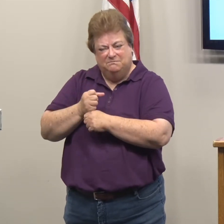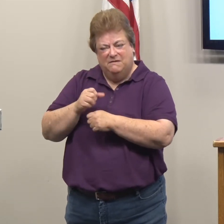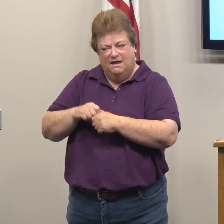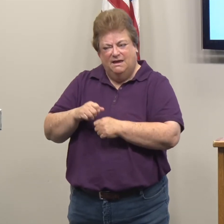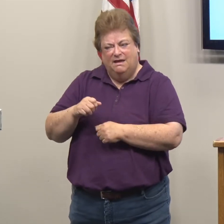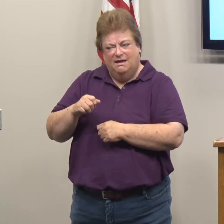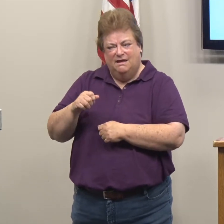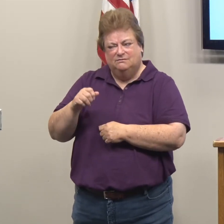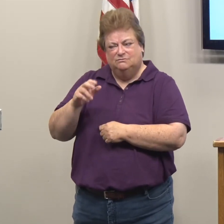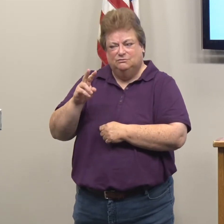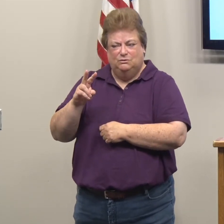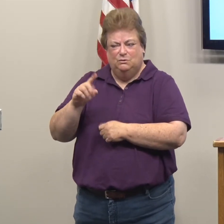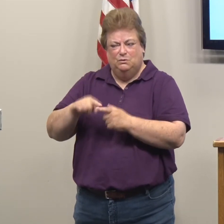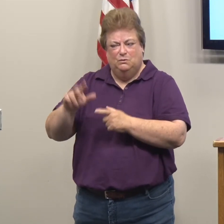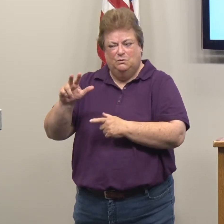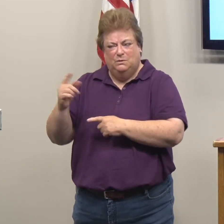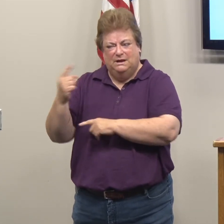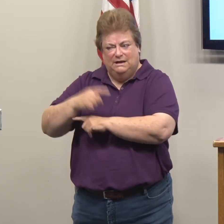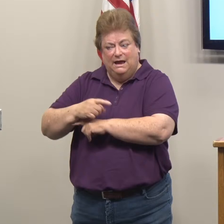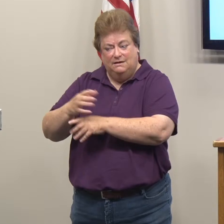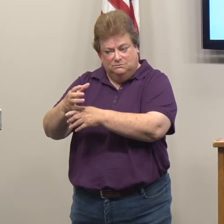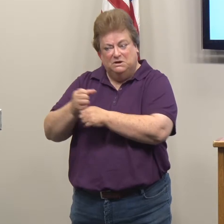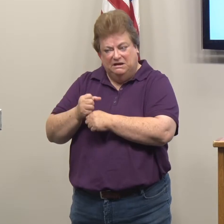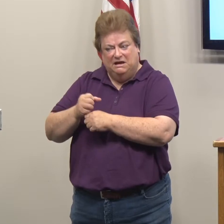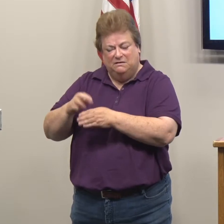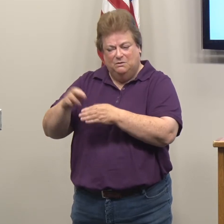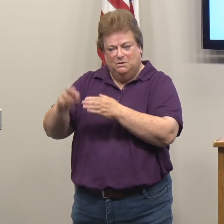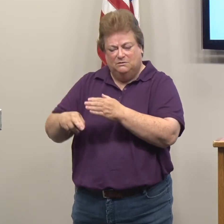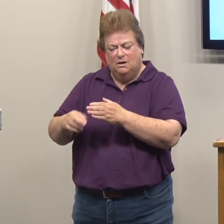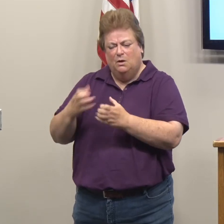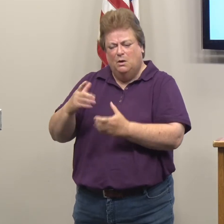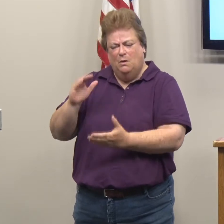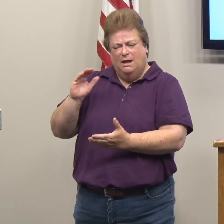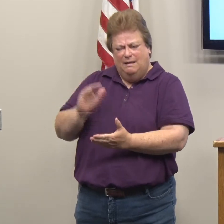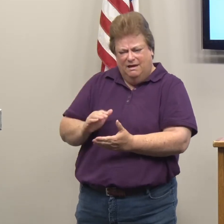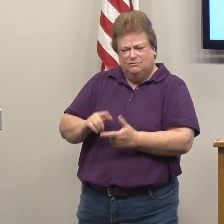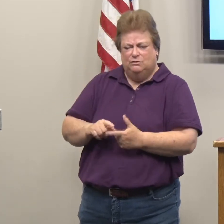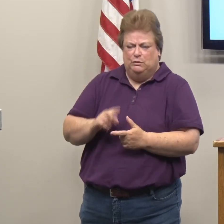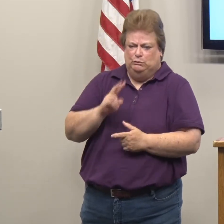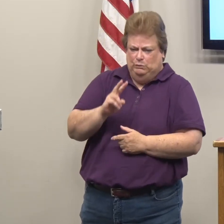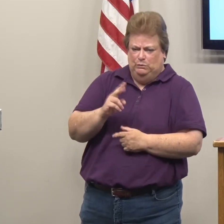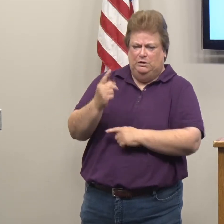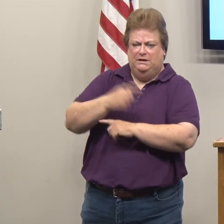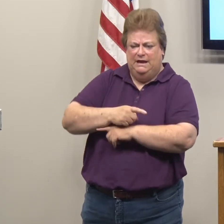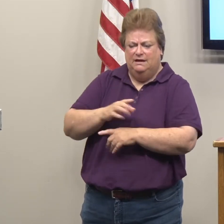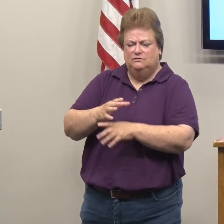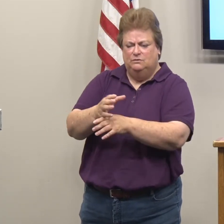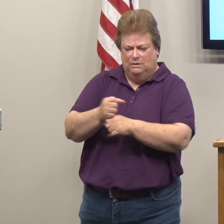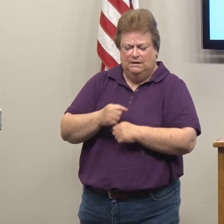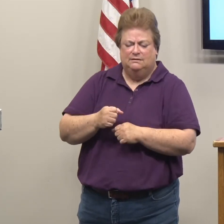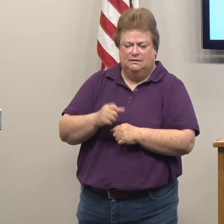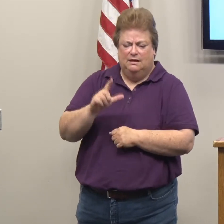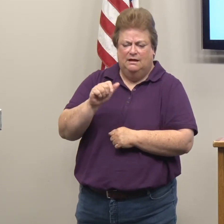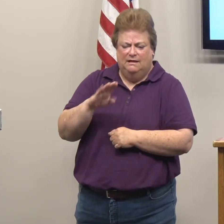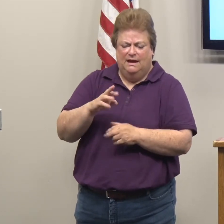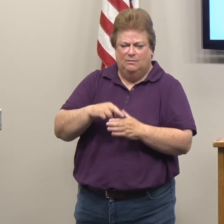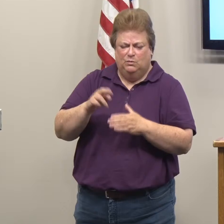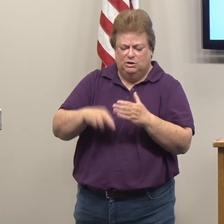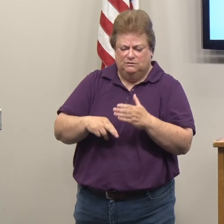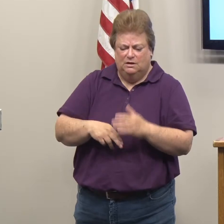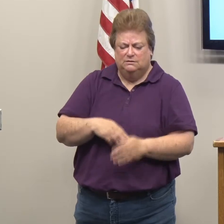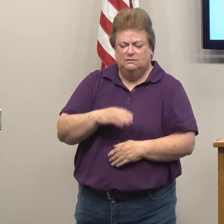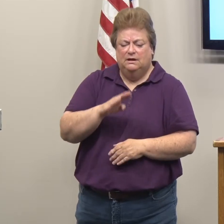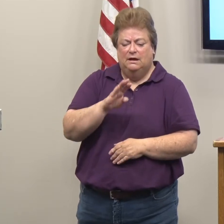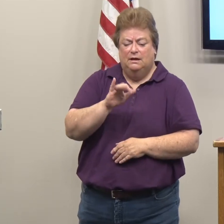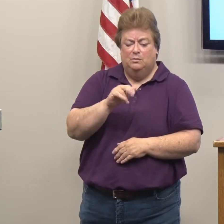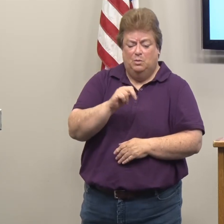days. We would like to see this get back down to 2 days or less for more timely contact tracing. Bryan Health